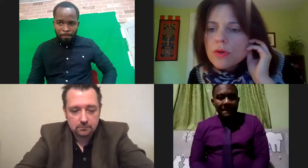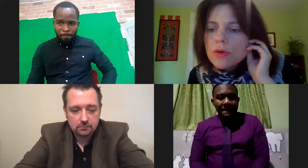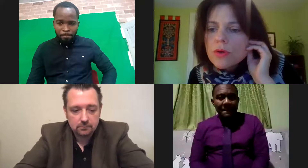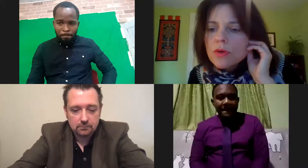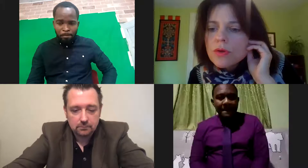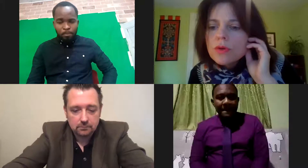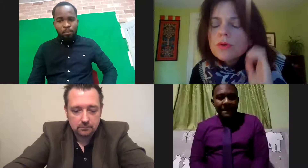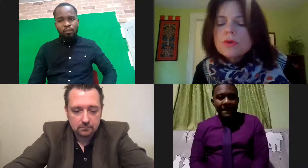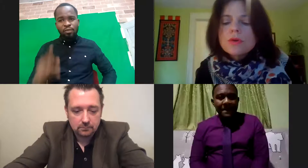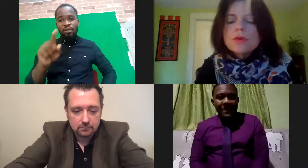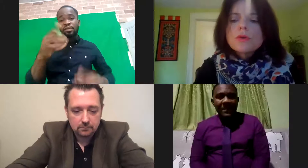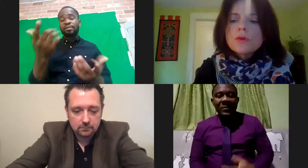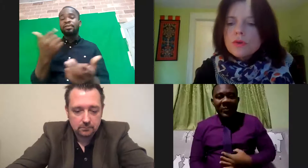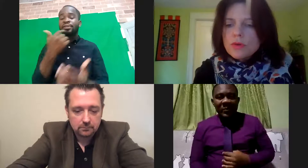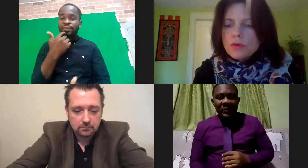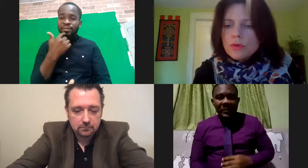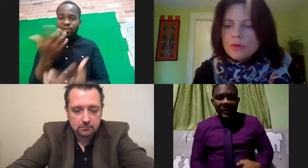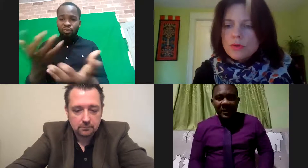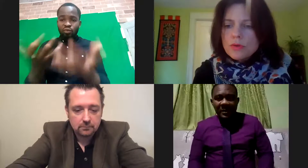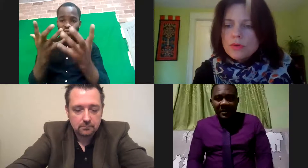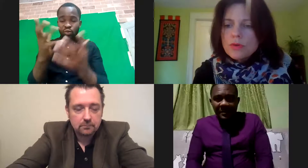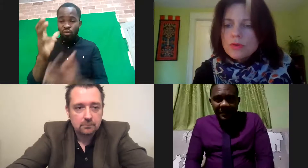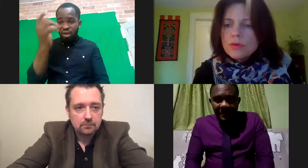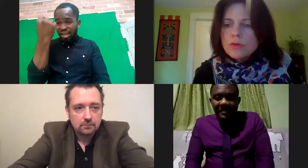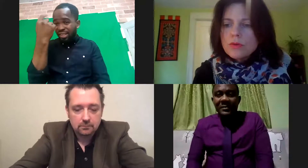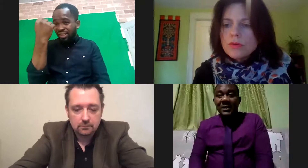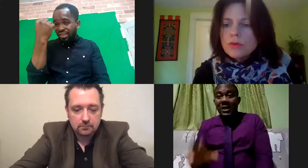Okay, Roy wants to understand